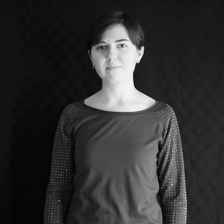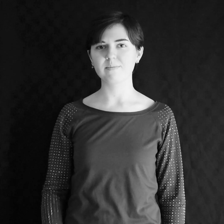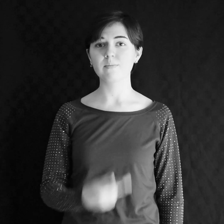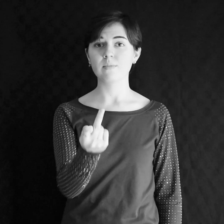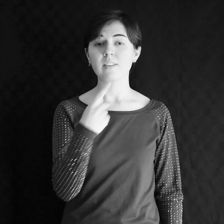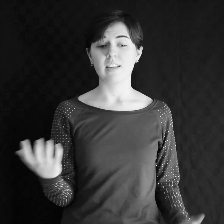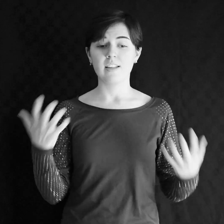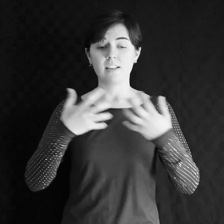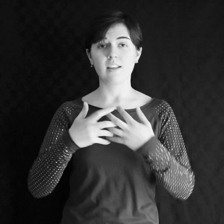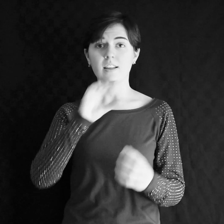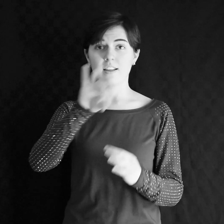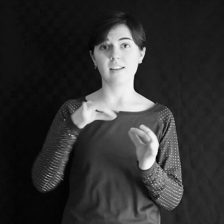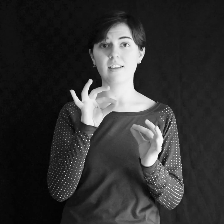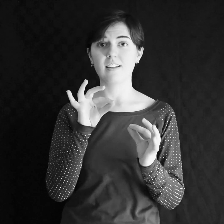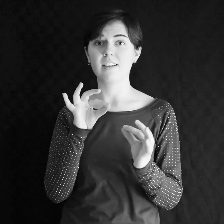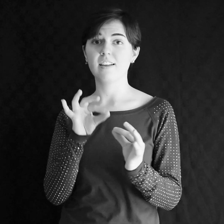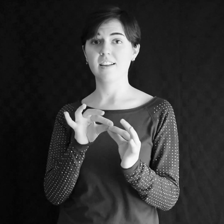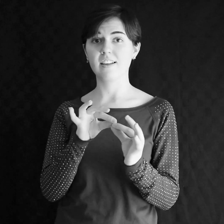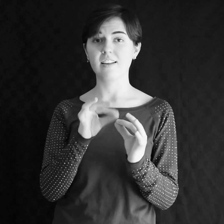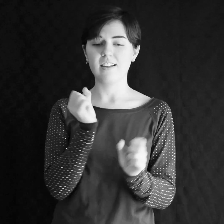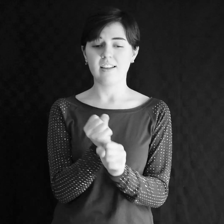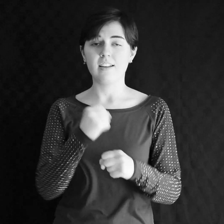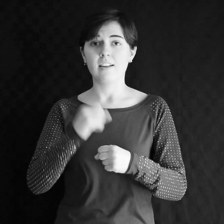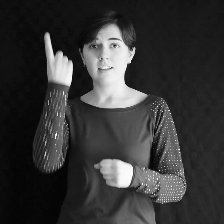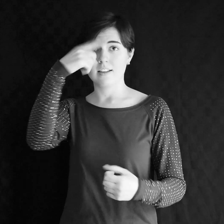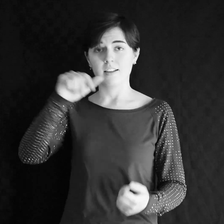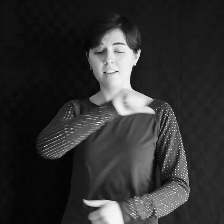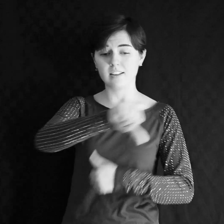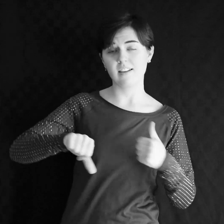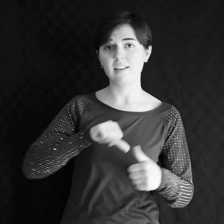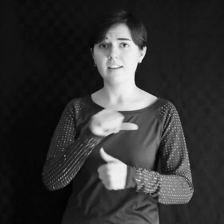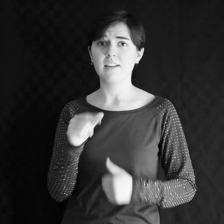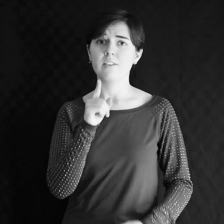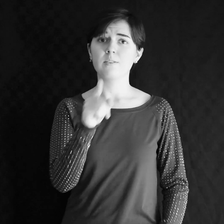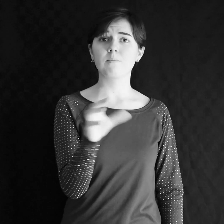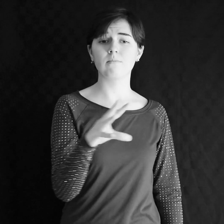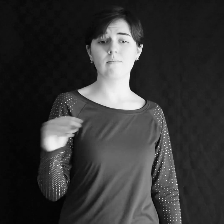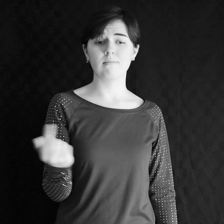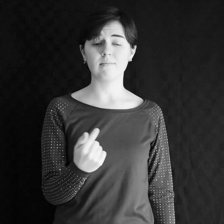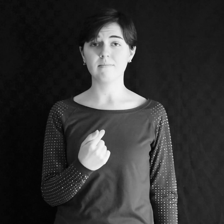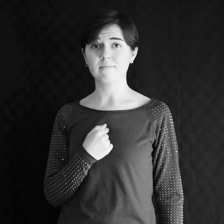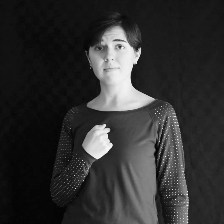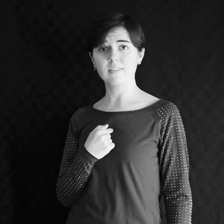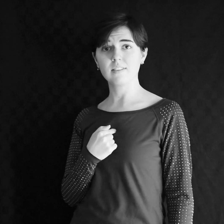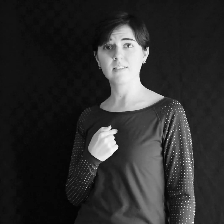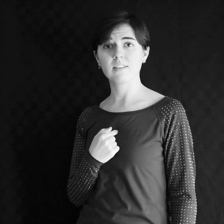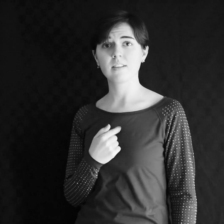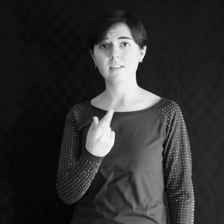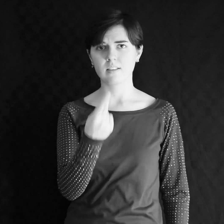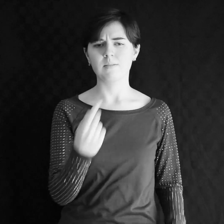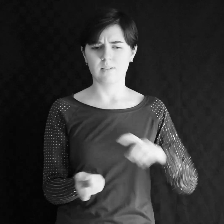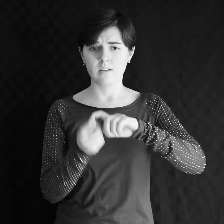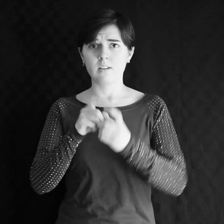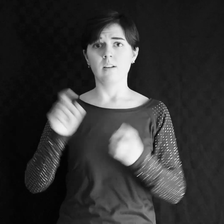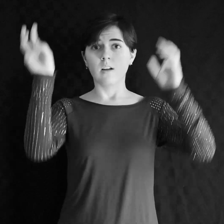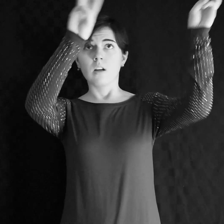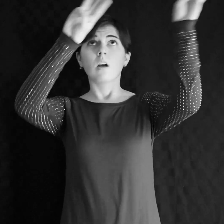We go together, better than birds of a feather, you and me. We change the